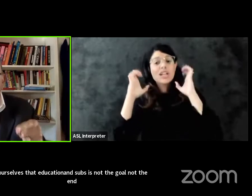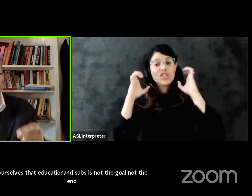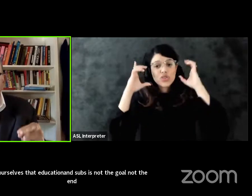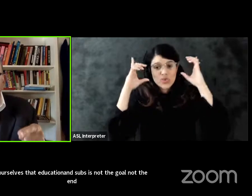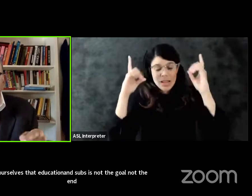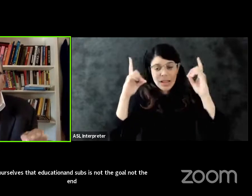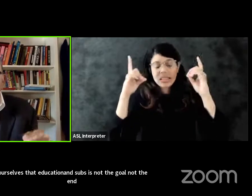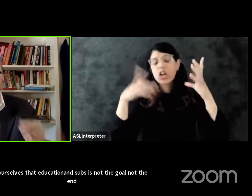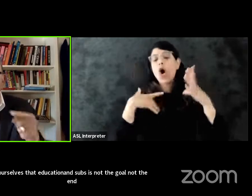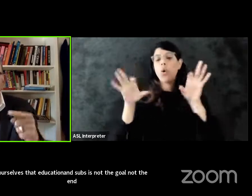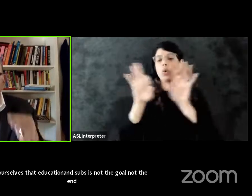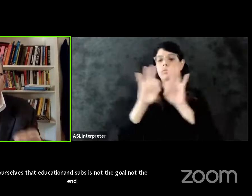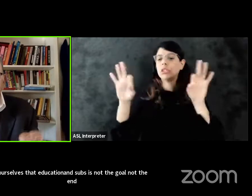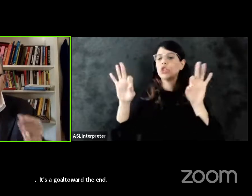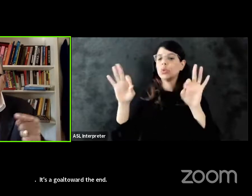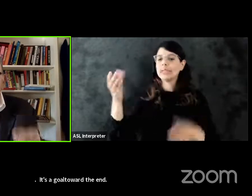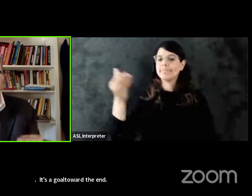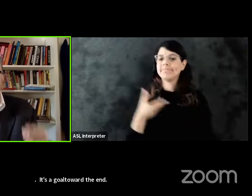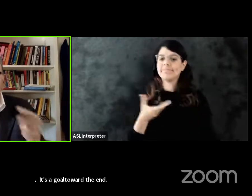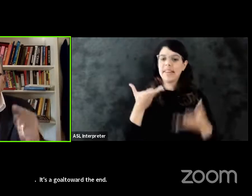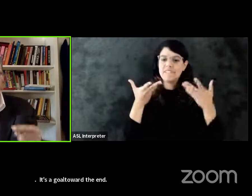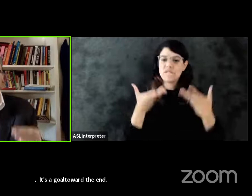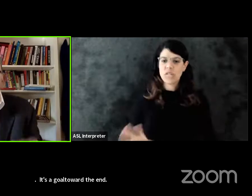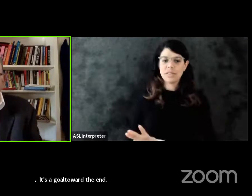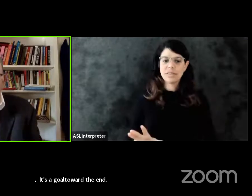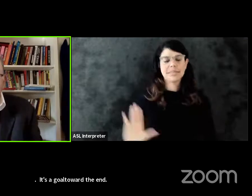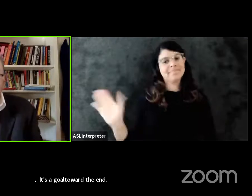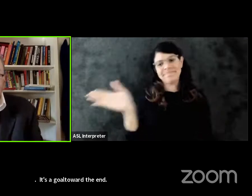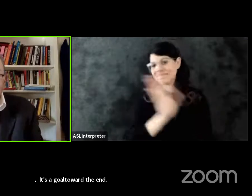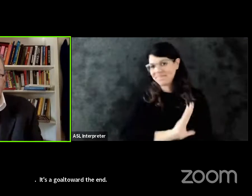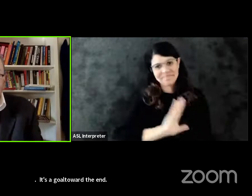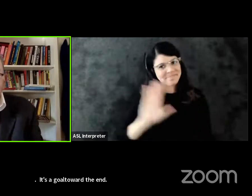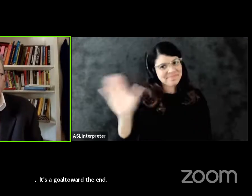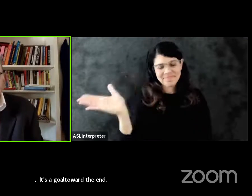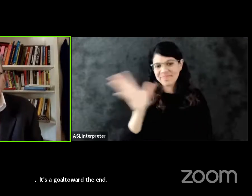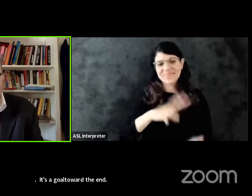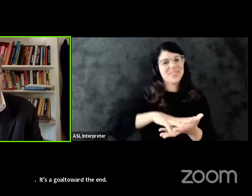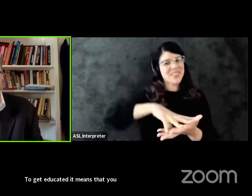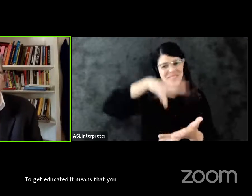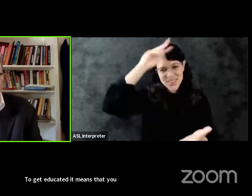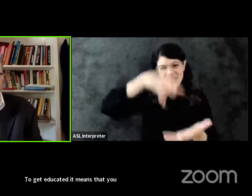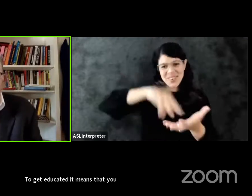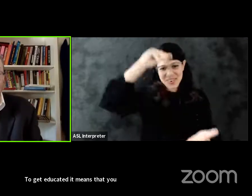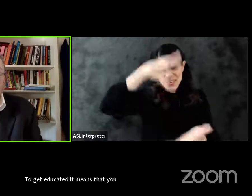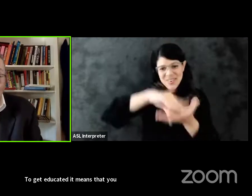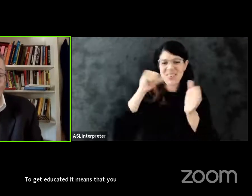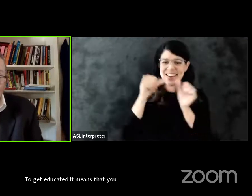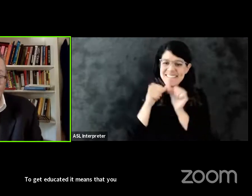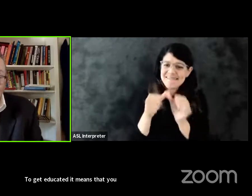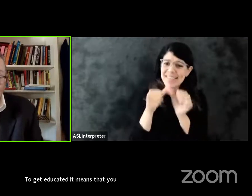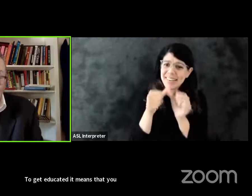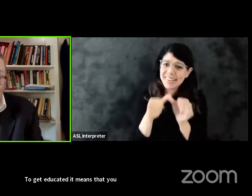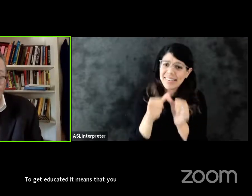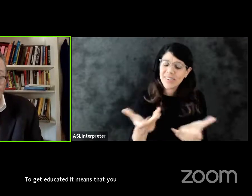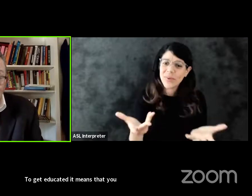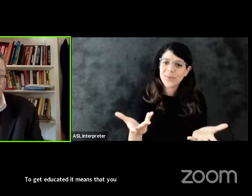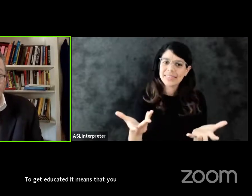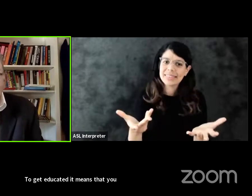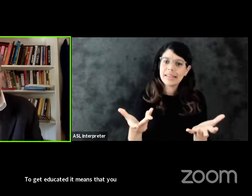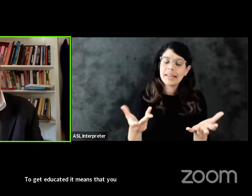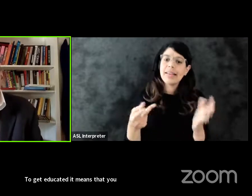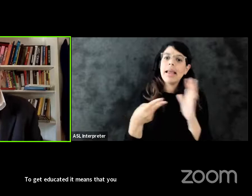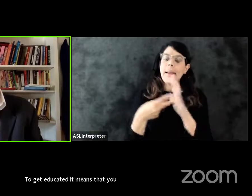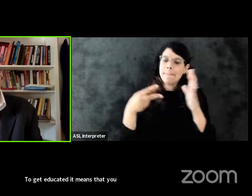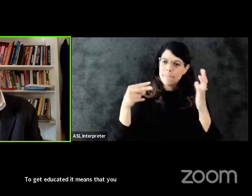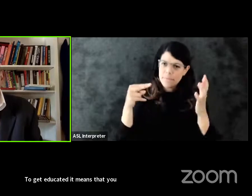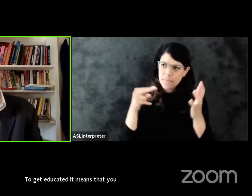means that you develop a critical consciousness of the realities that you're confronted with, okay?